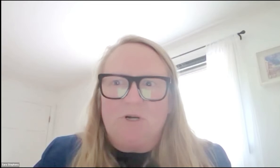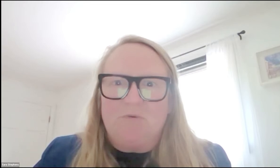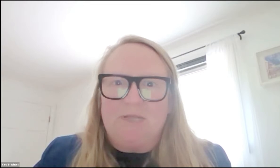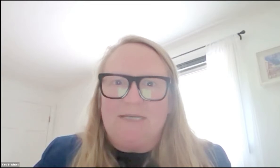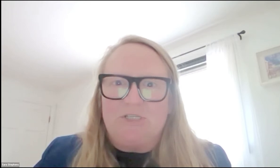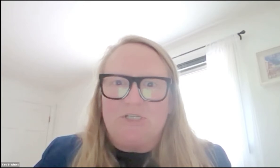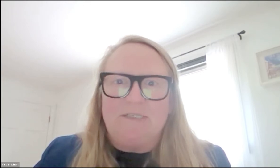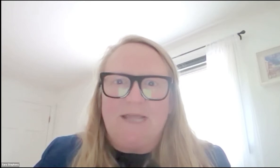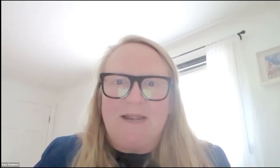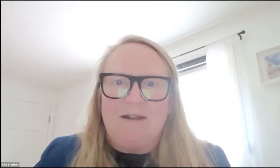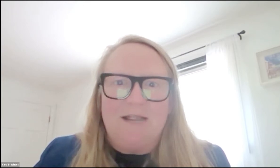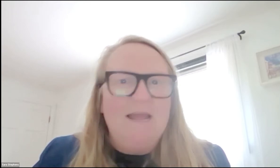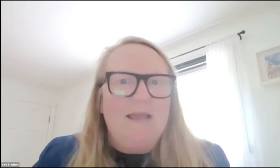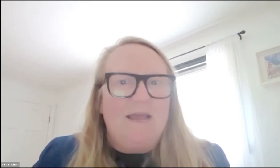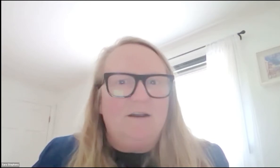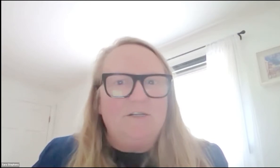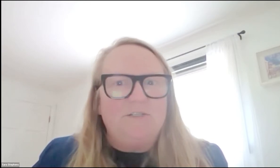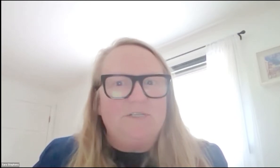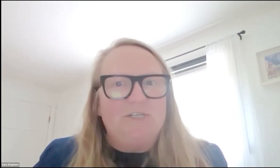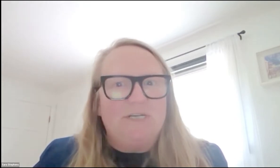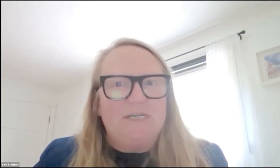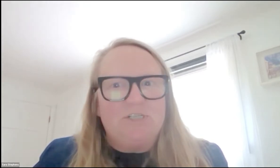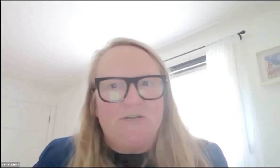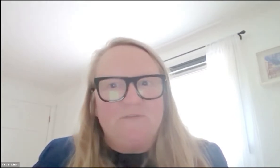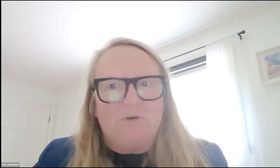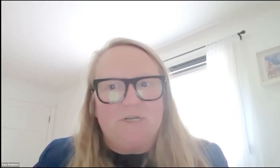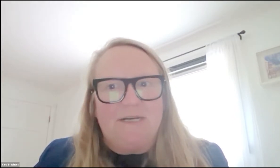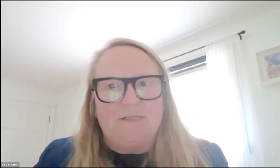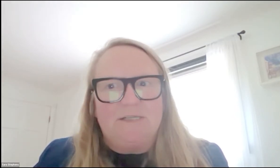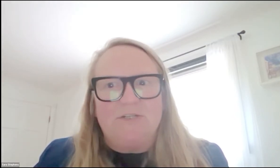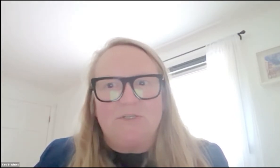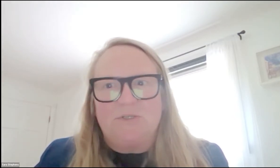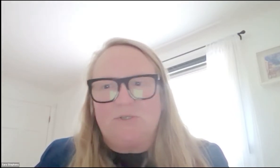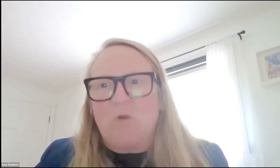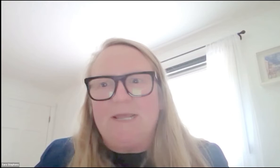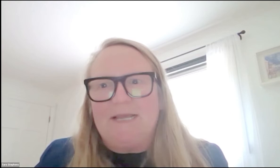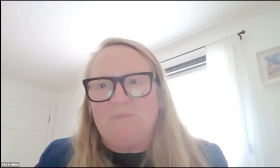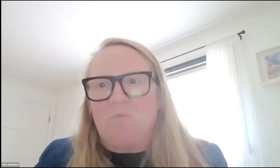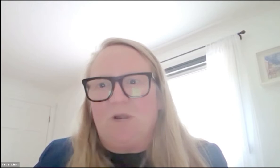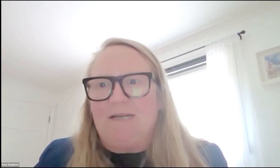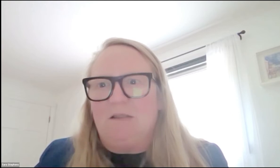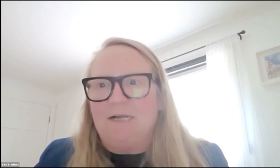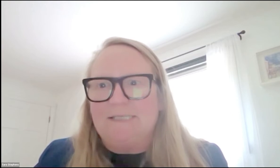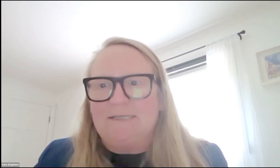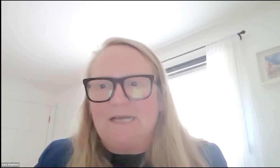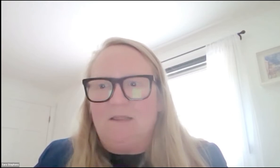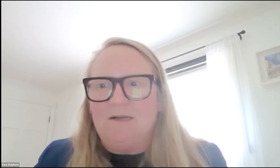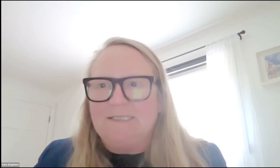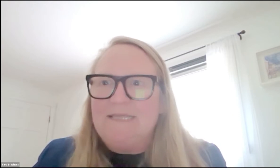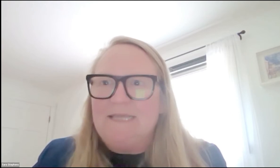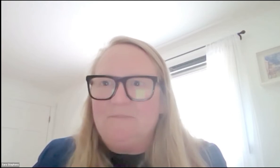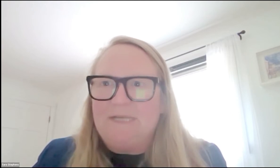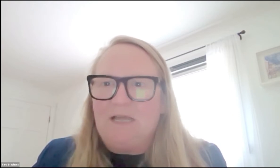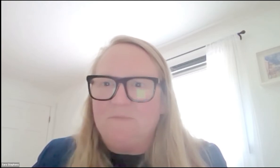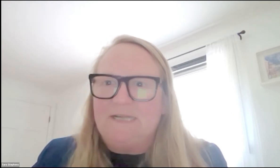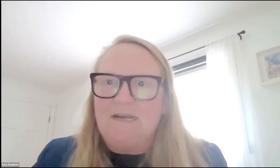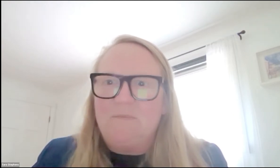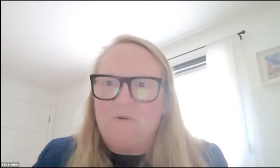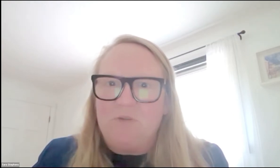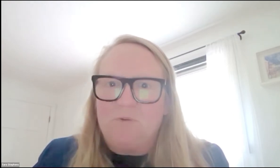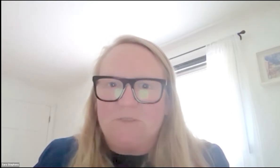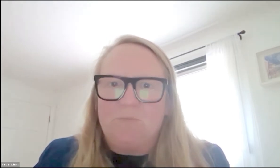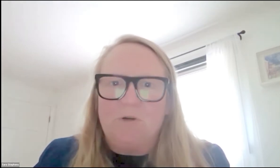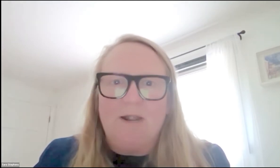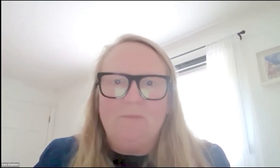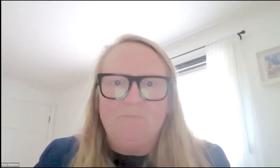cool new work related to childcare, and our strategic initiatives coordinator, Skylar Scully, has been working alongside them to help stand